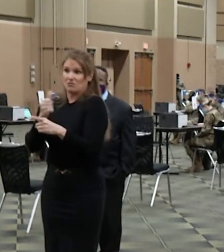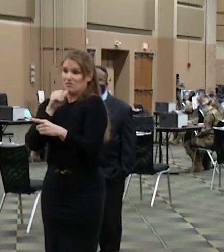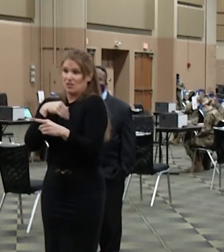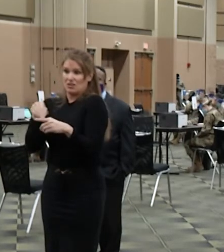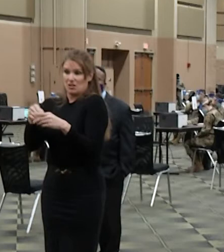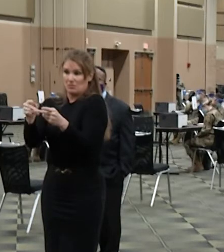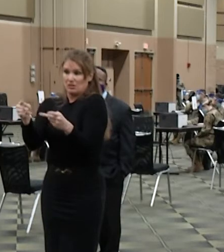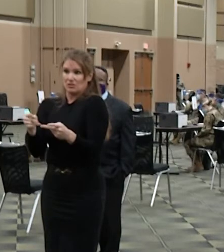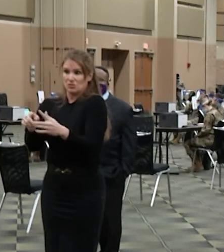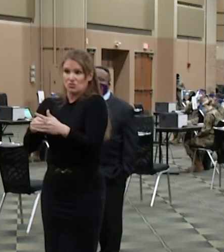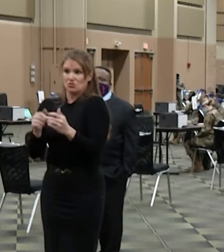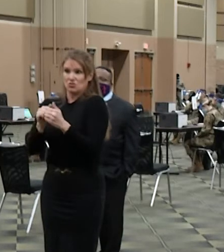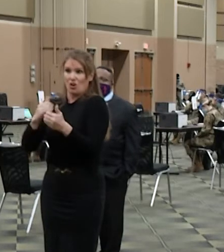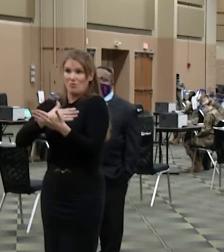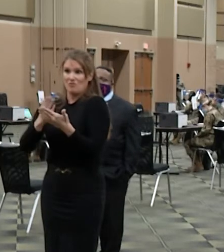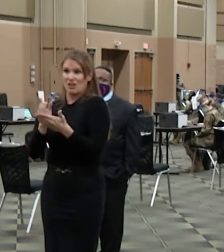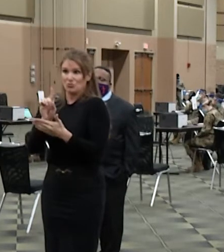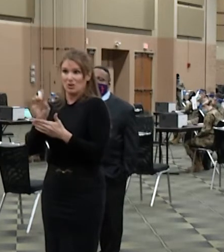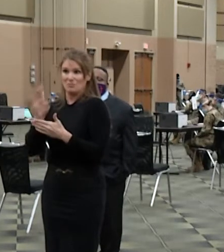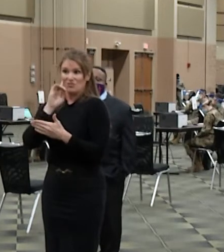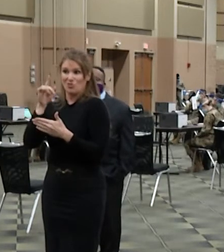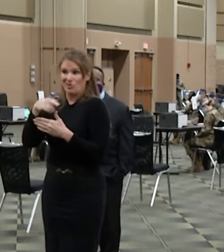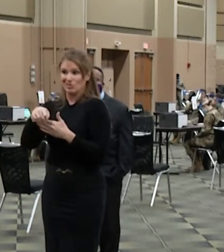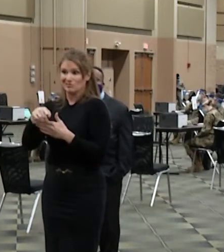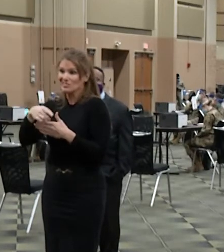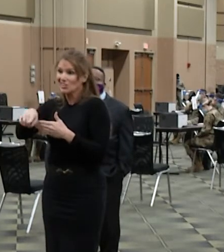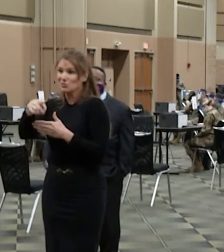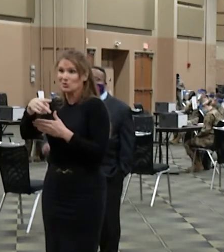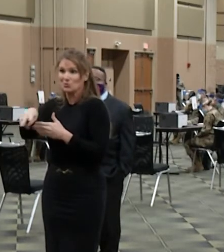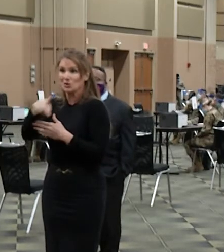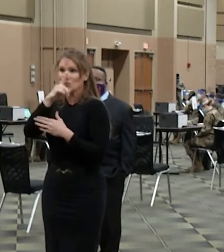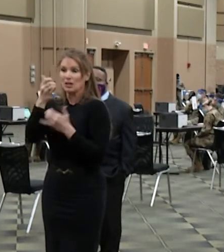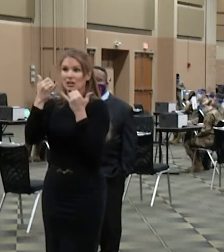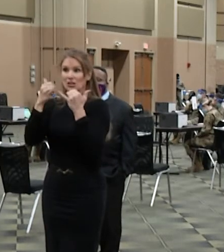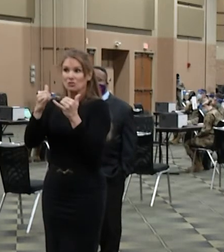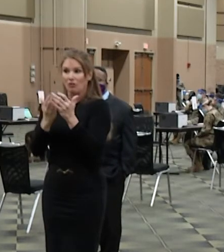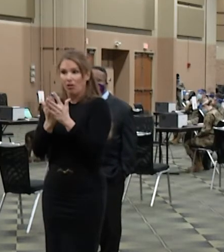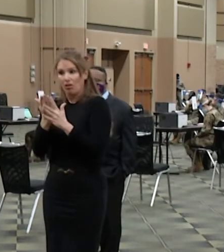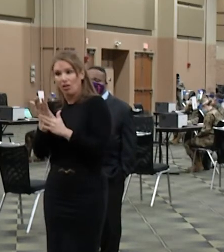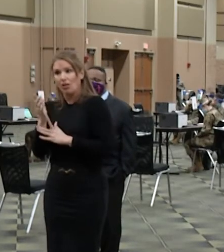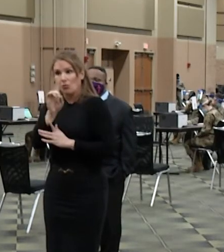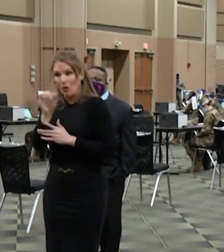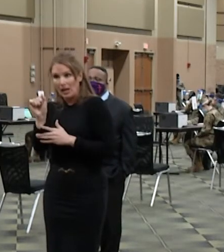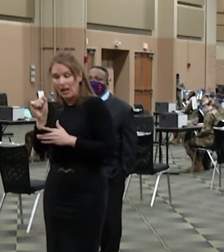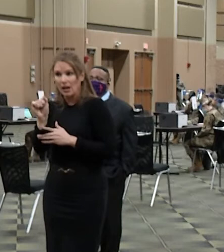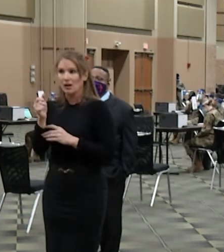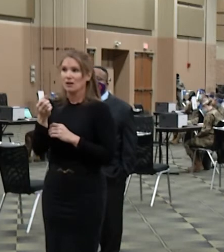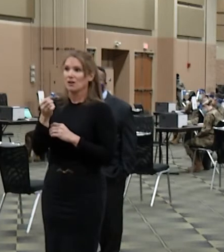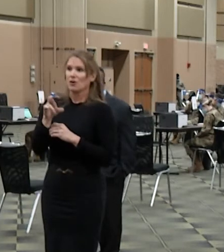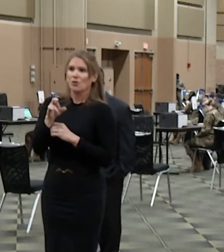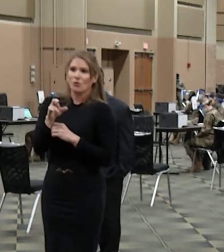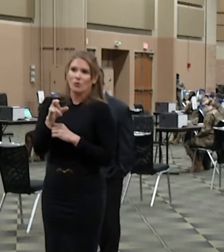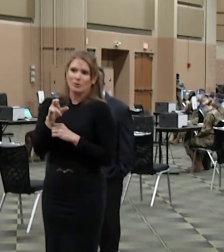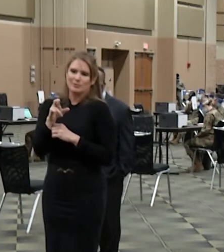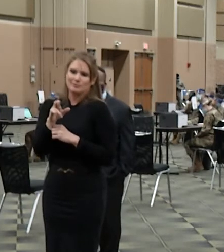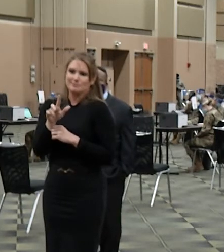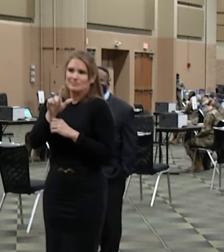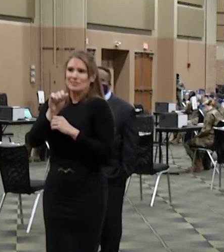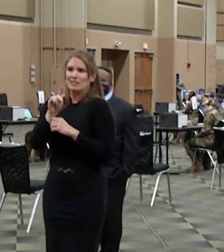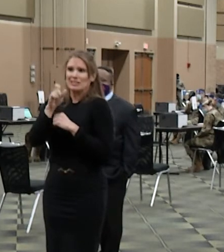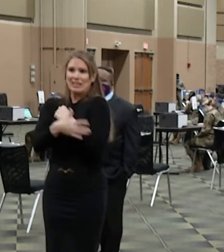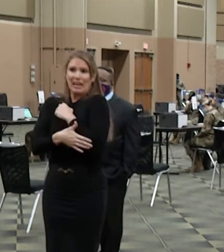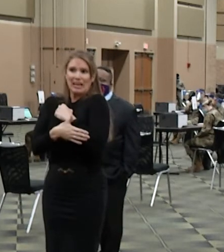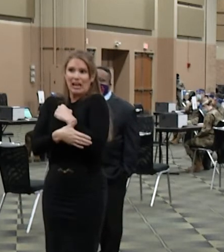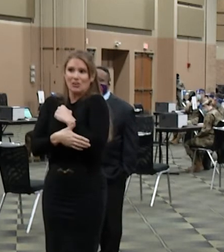position to begin with phase 1B for another week or two, because they're still making their way to 1A. Or in Lake County's case, saying that they don't even